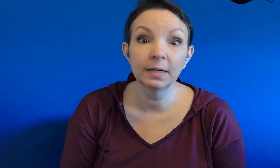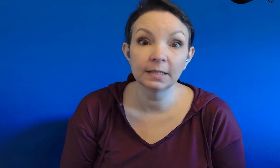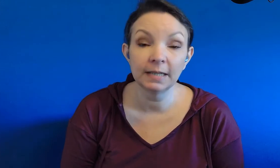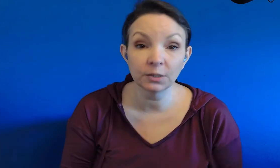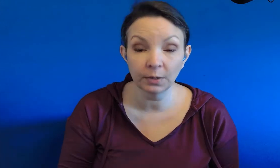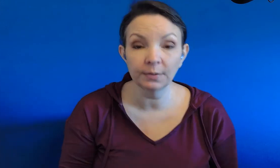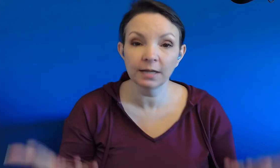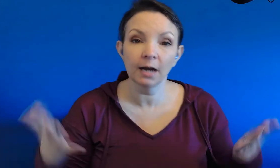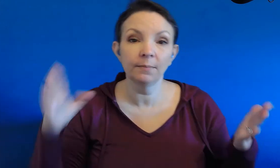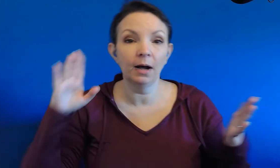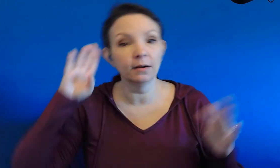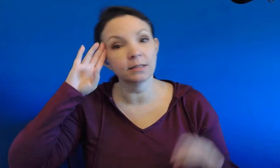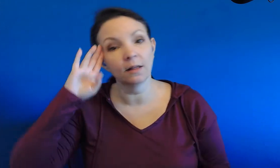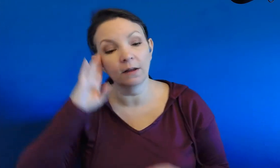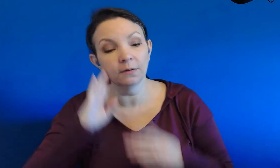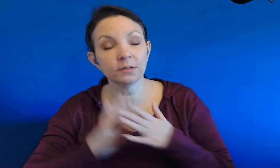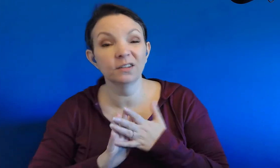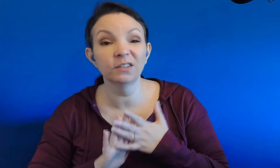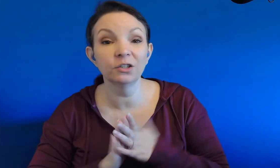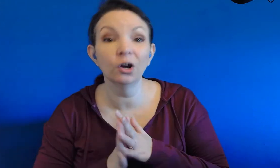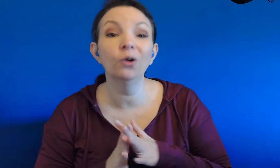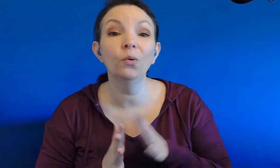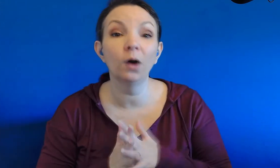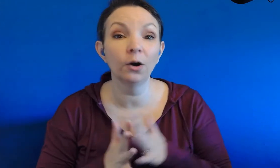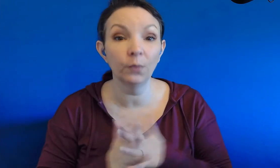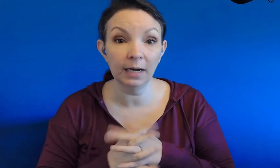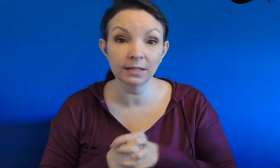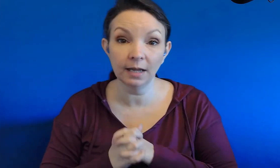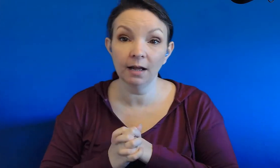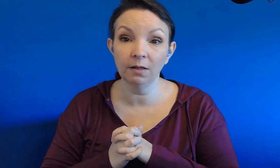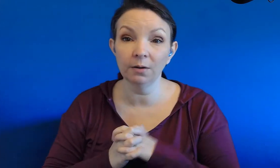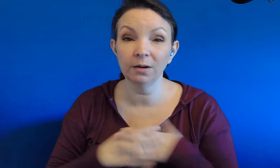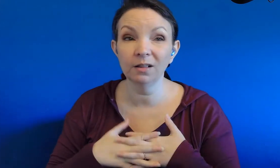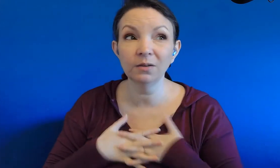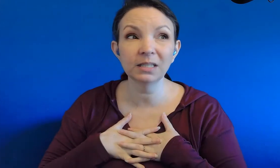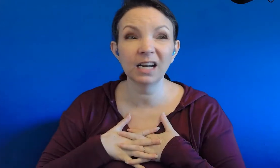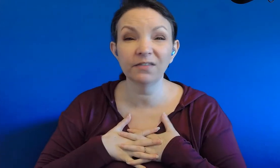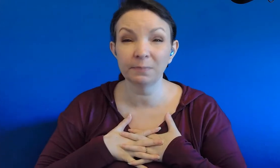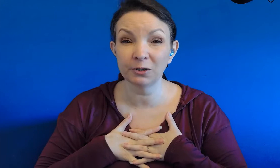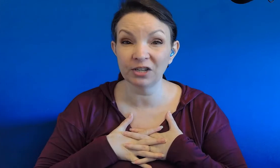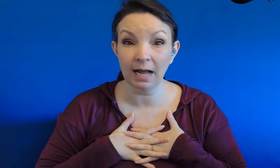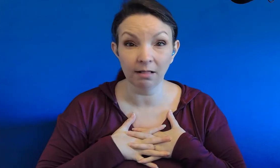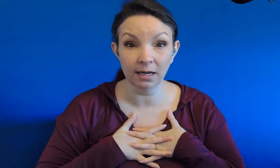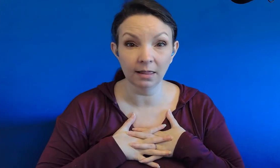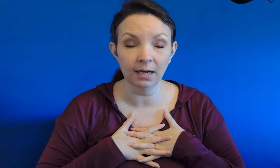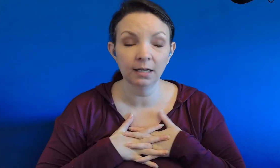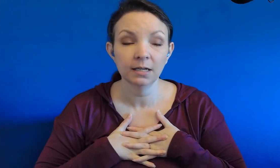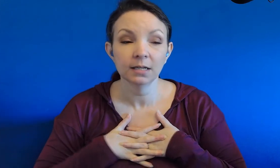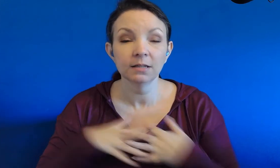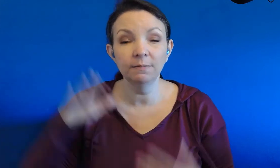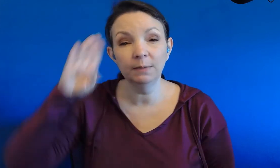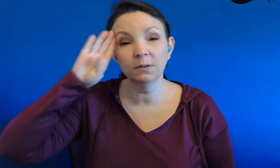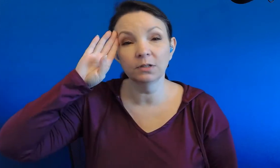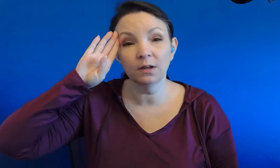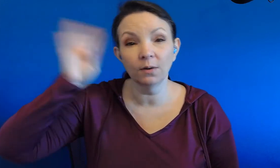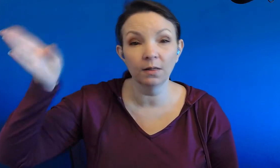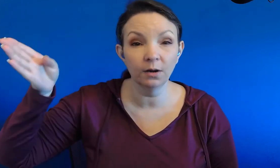Next one I want to talk about is hello. So there's no wrong way to say hello. Hello is kind of a personality thing. Some people just go hello with one